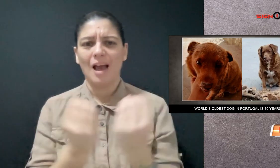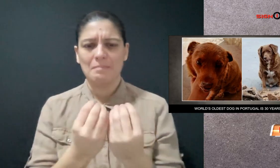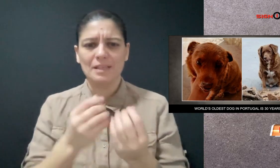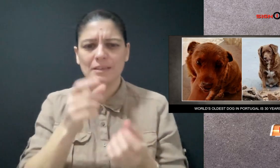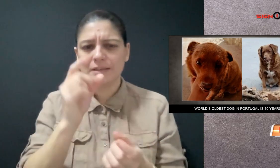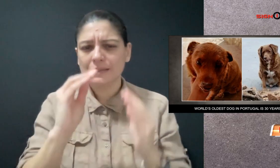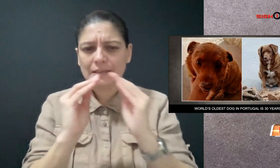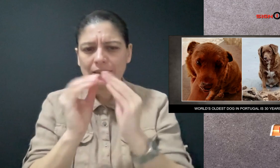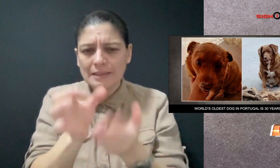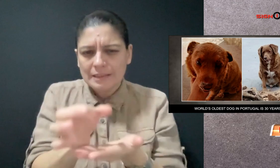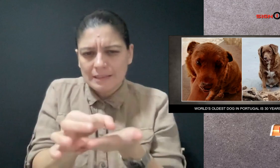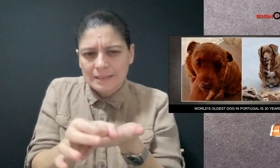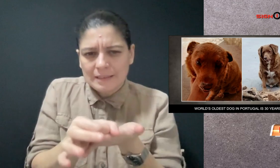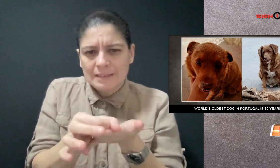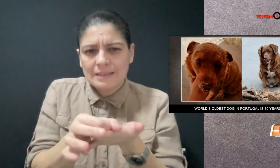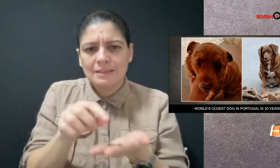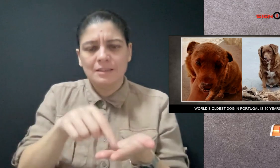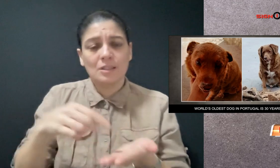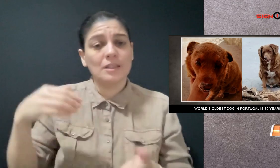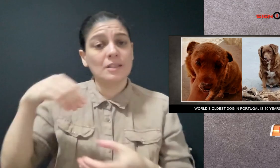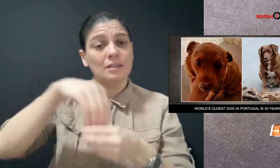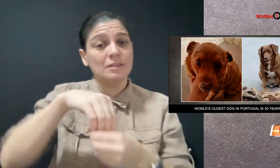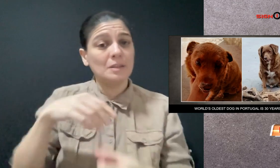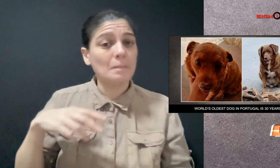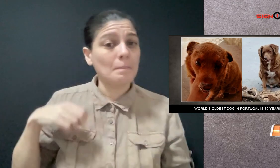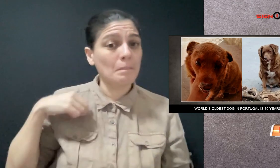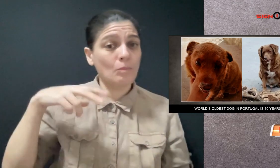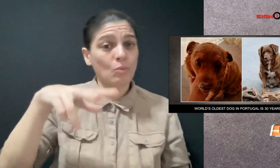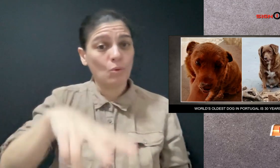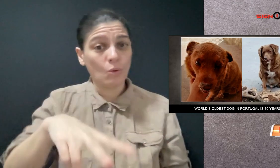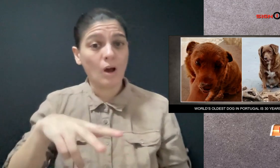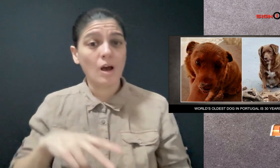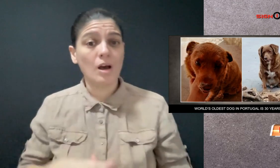He's lived his entire life with a family in a rural village in Portugal.